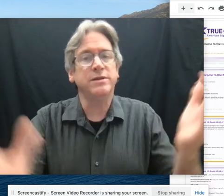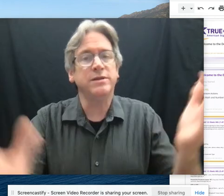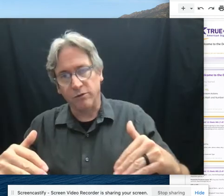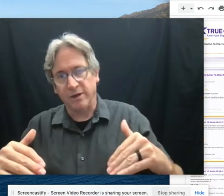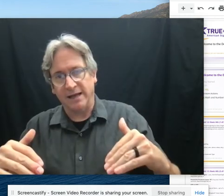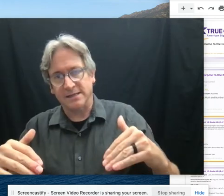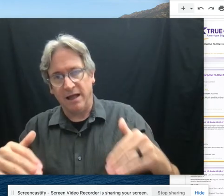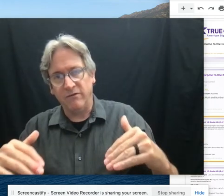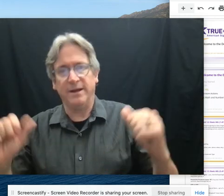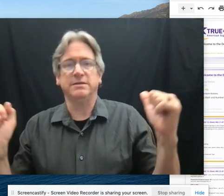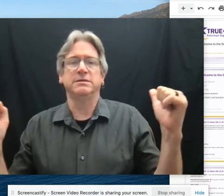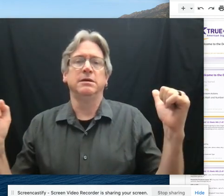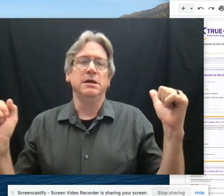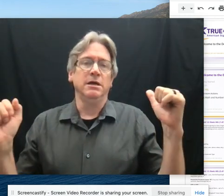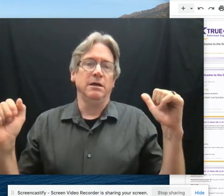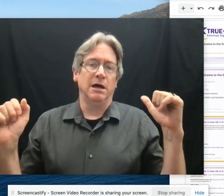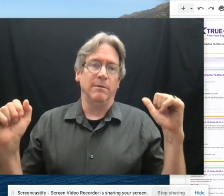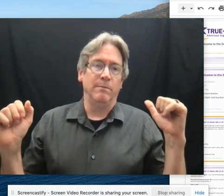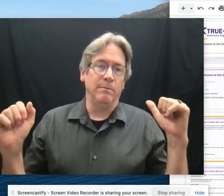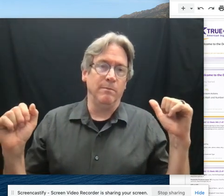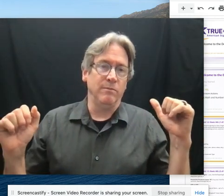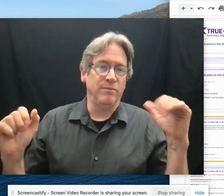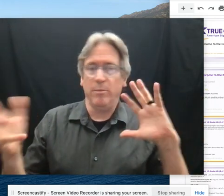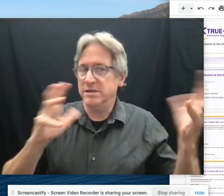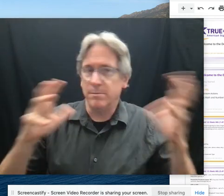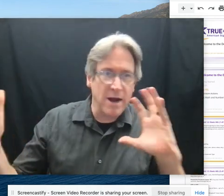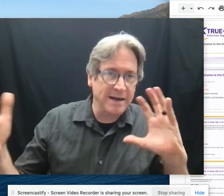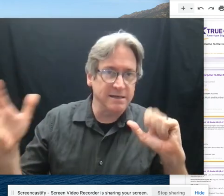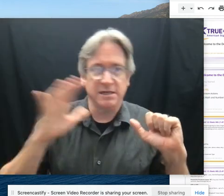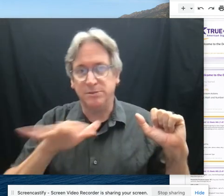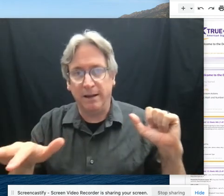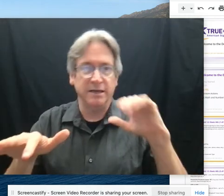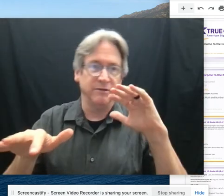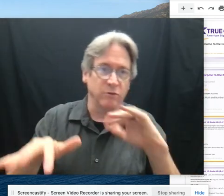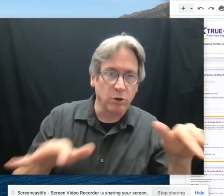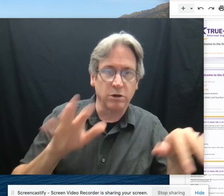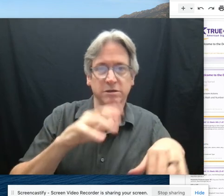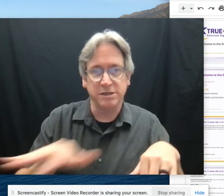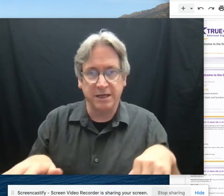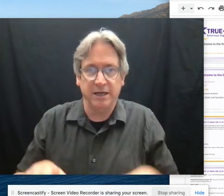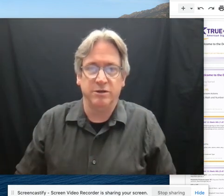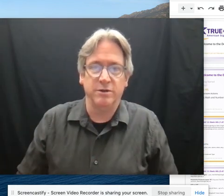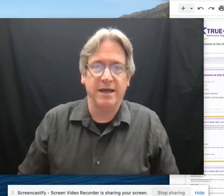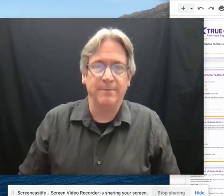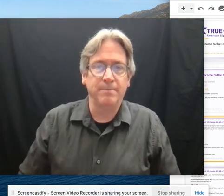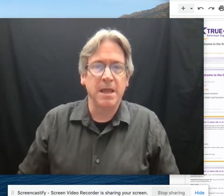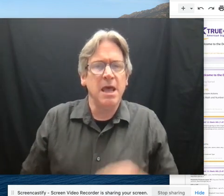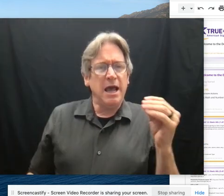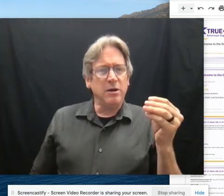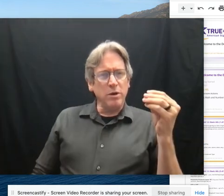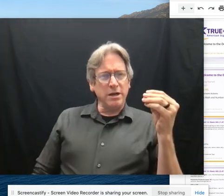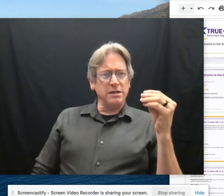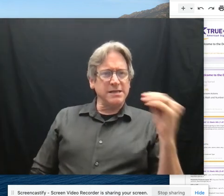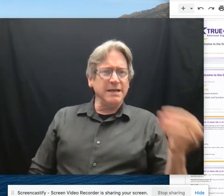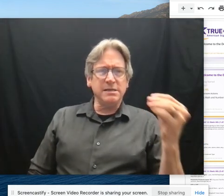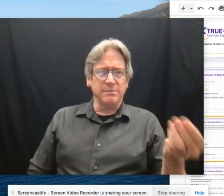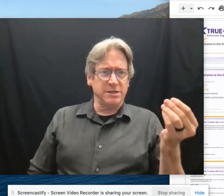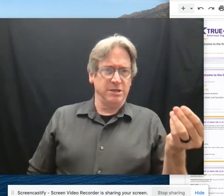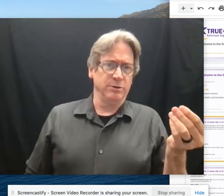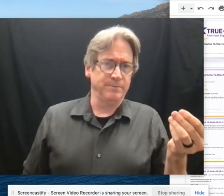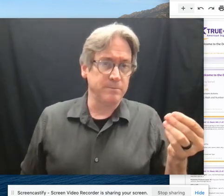So then they'll go through the ASL alphabet. There'll be some practice on spelling different words and getting to do that. When